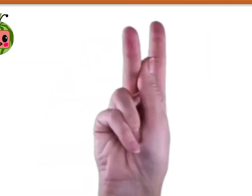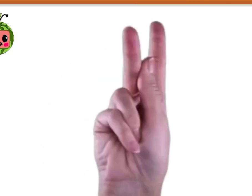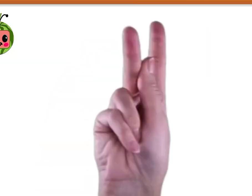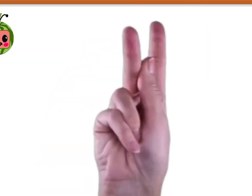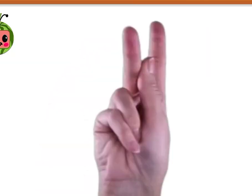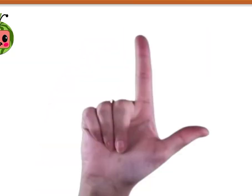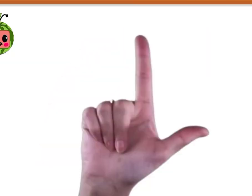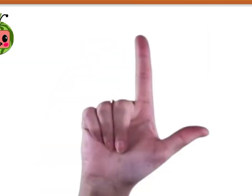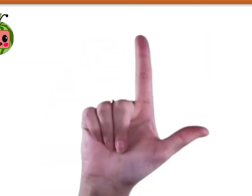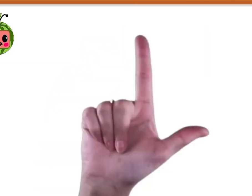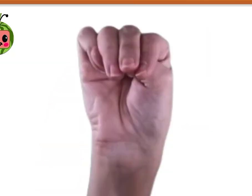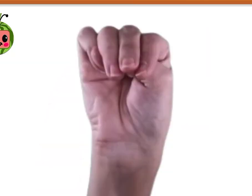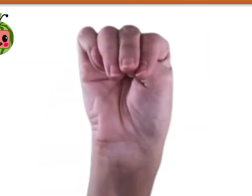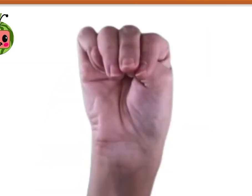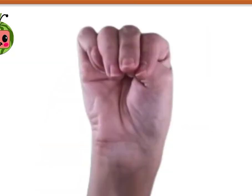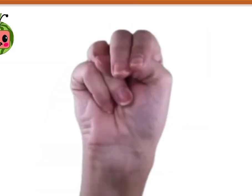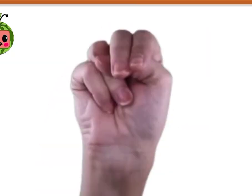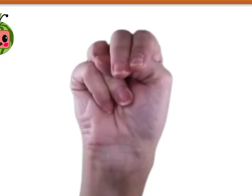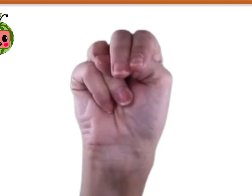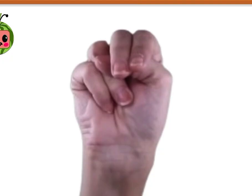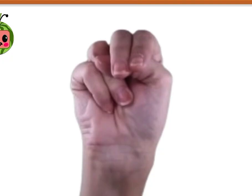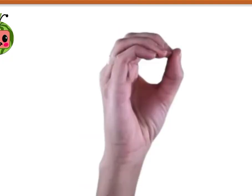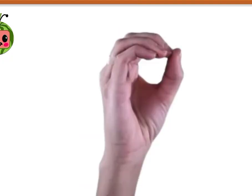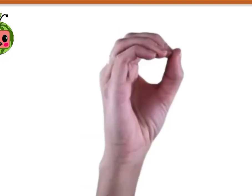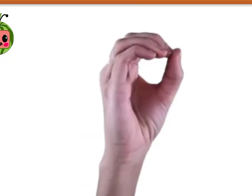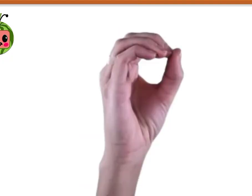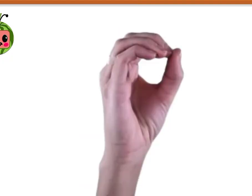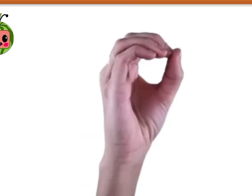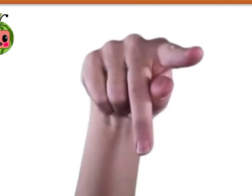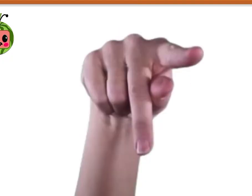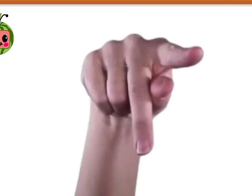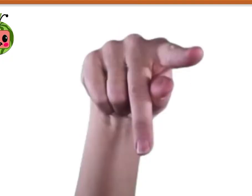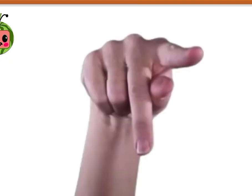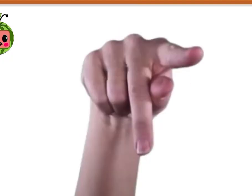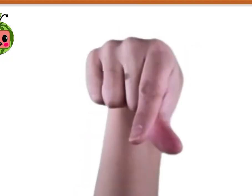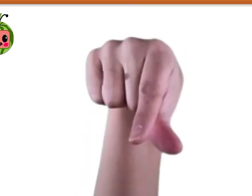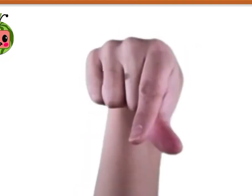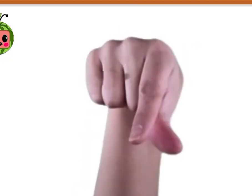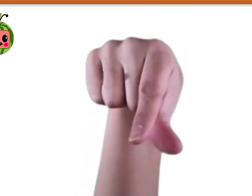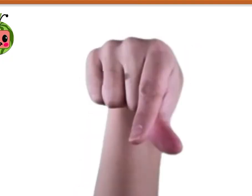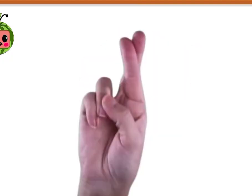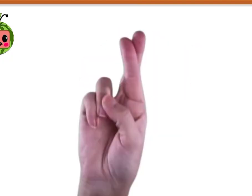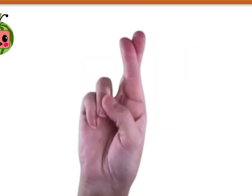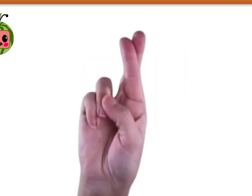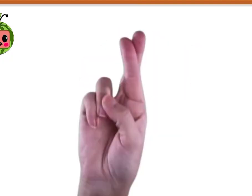K, L, M, N, O, P, Q, R,